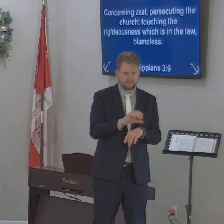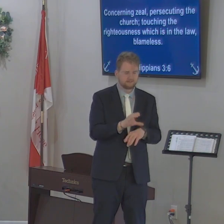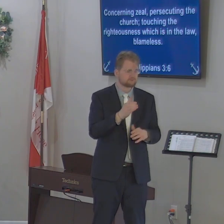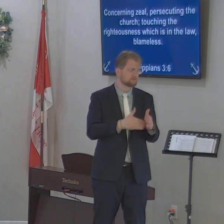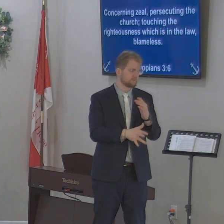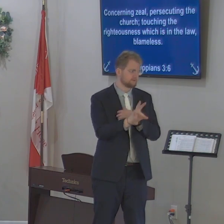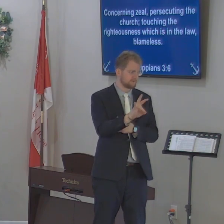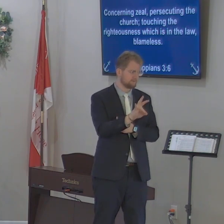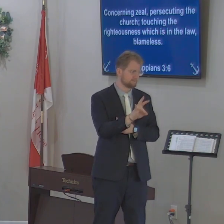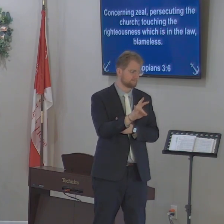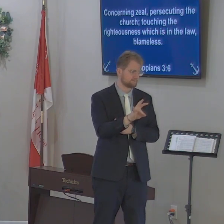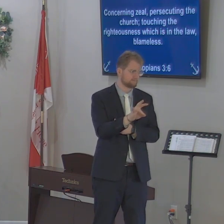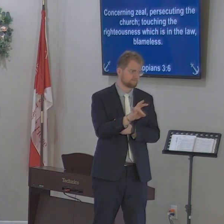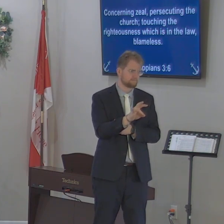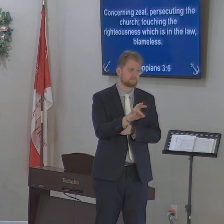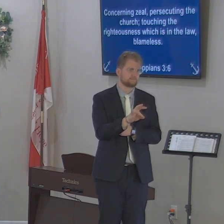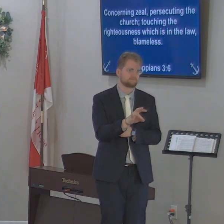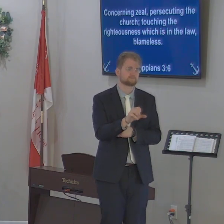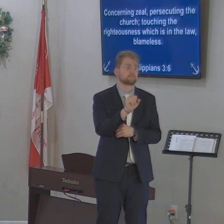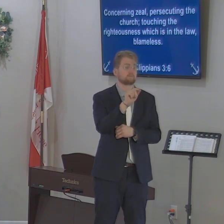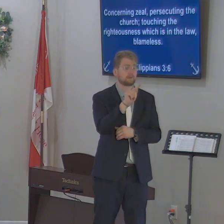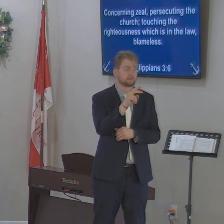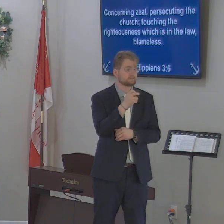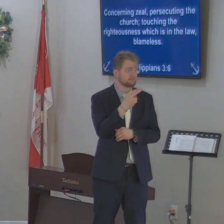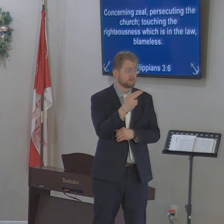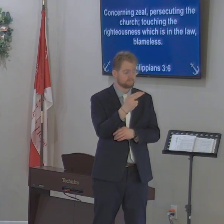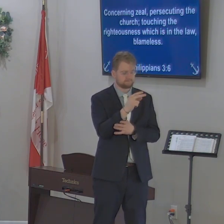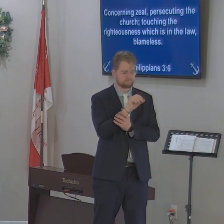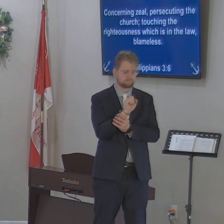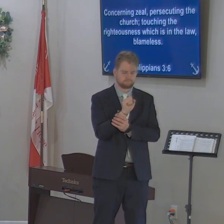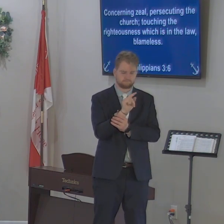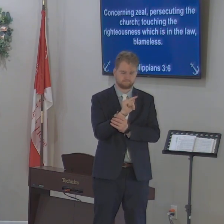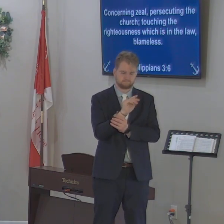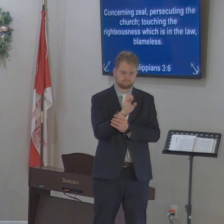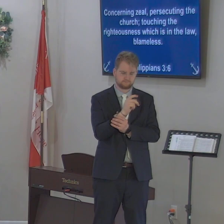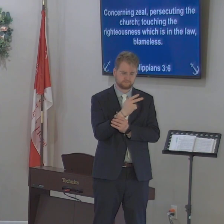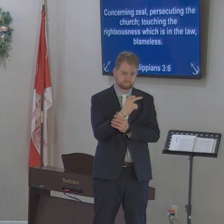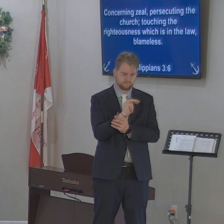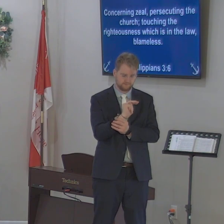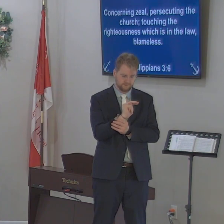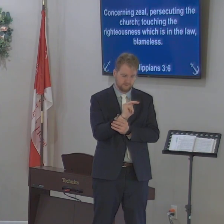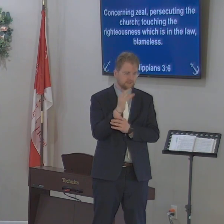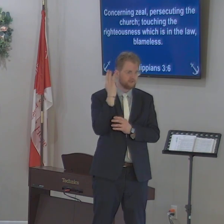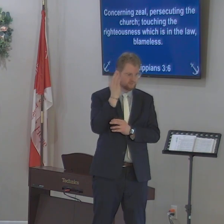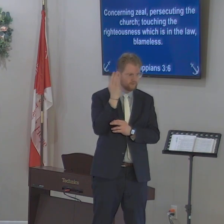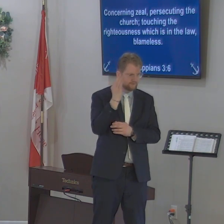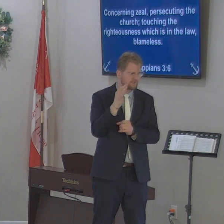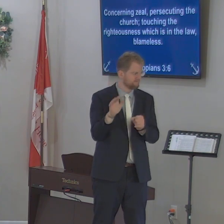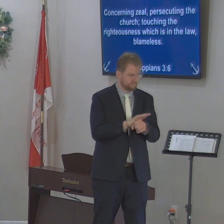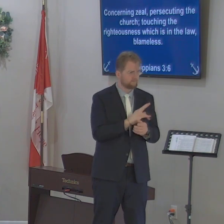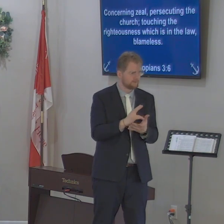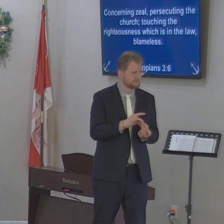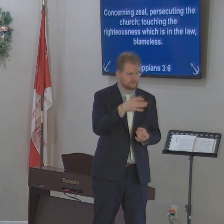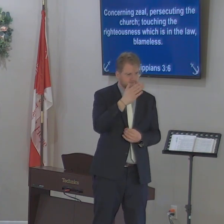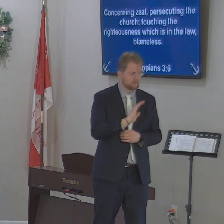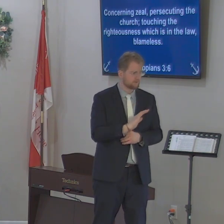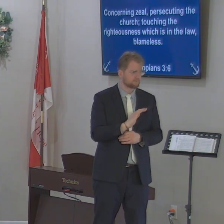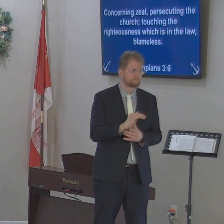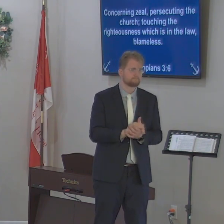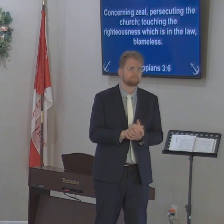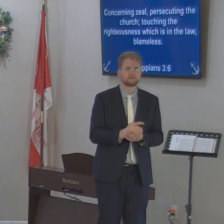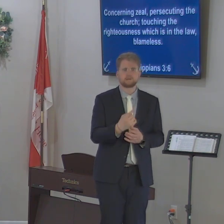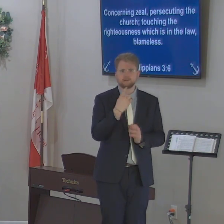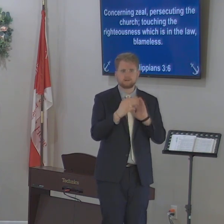Stephen's preaching. He's giving a message. He's full of the Holy Spirit of God. He's biblical. Tells him all of